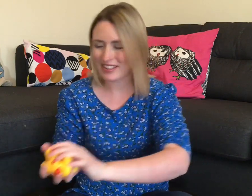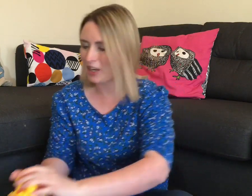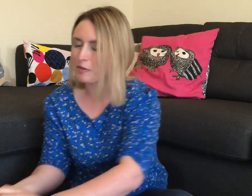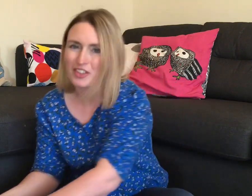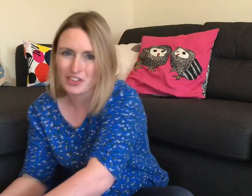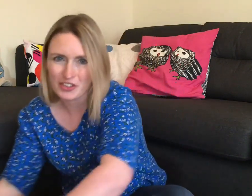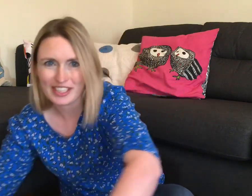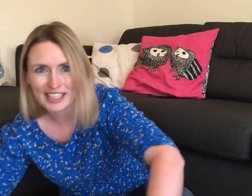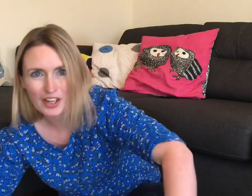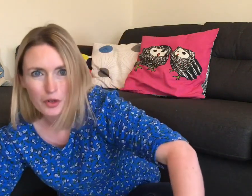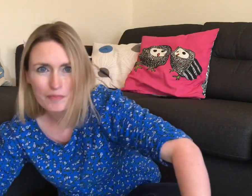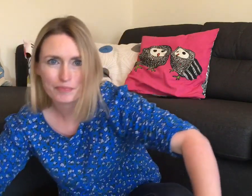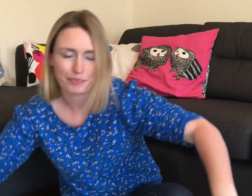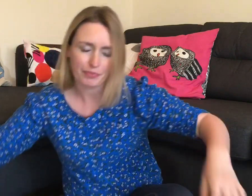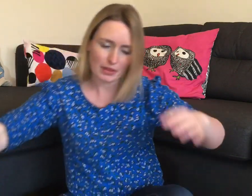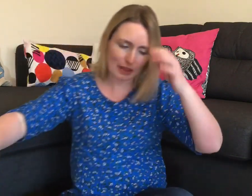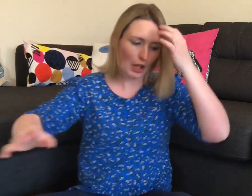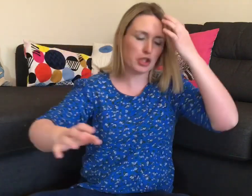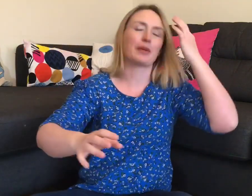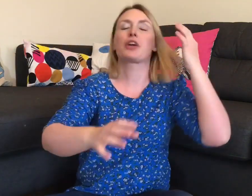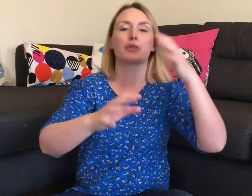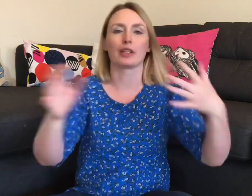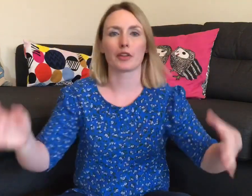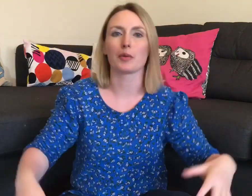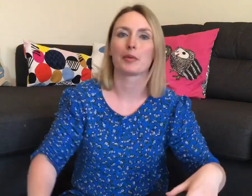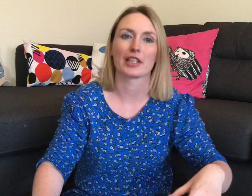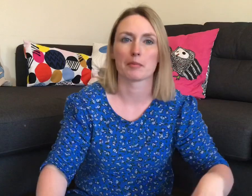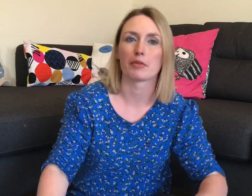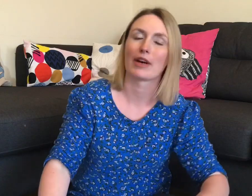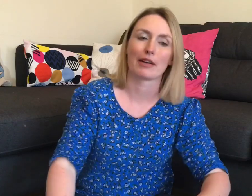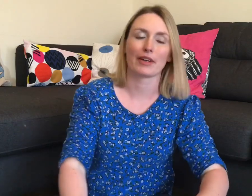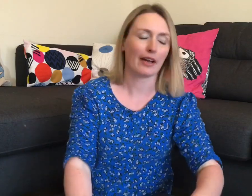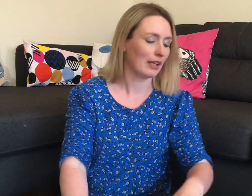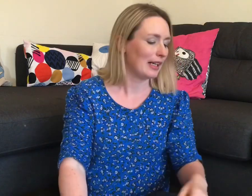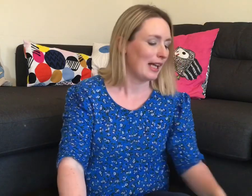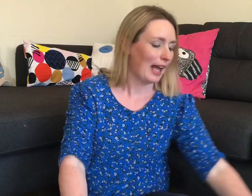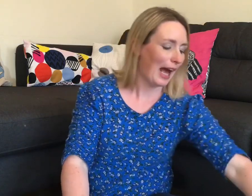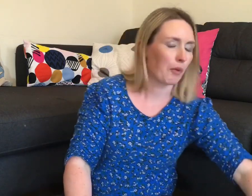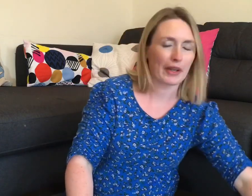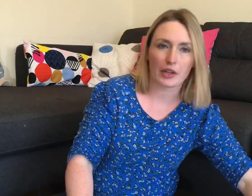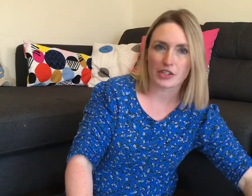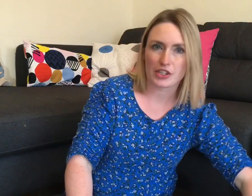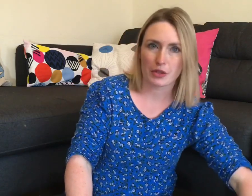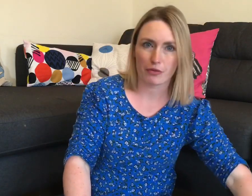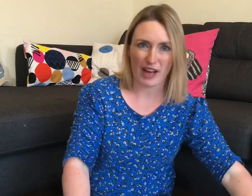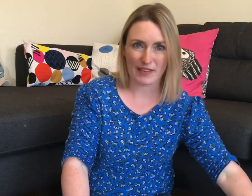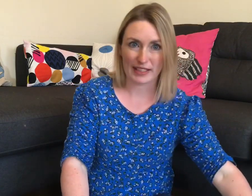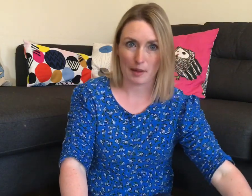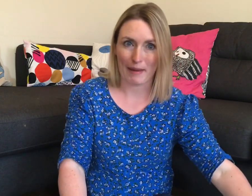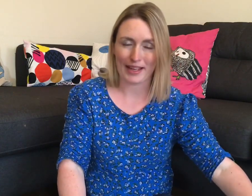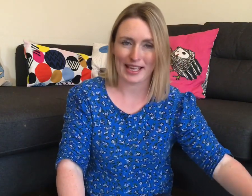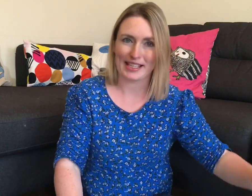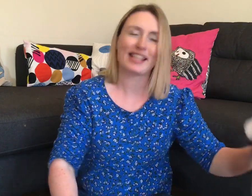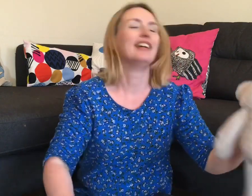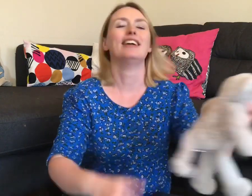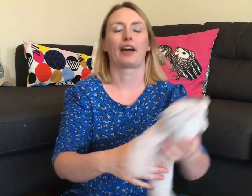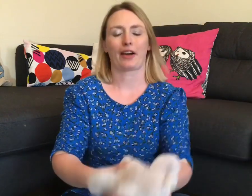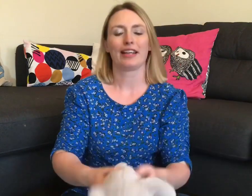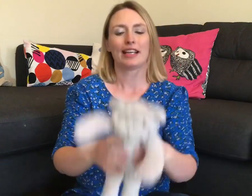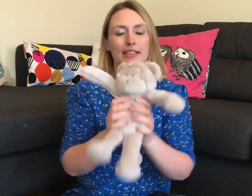I hope you can all join in at home so we're going to do another one with the number five now and we're going to do five little monkeys so